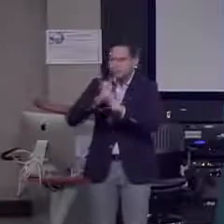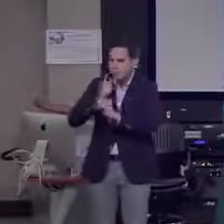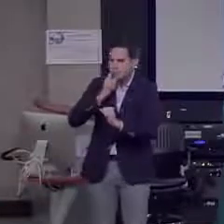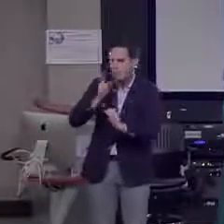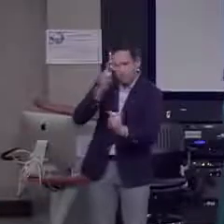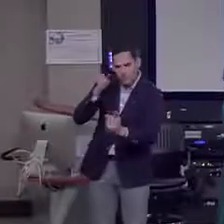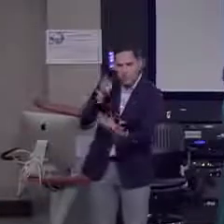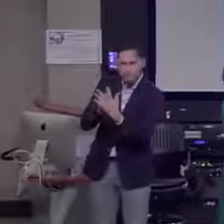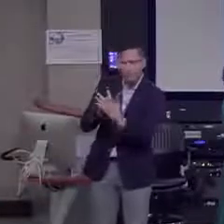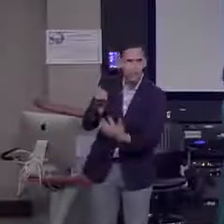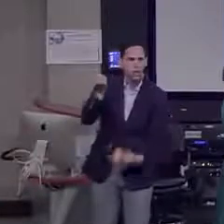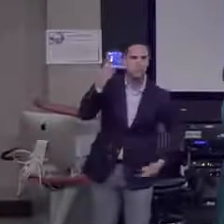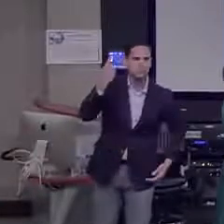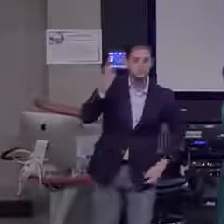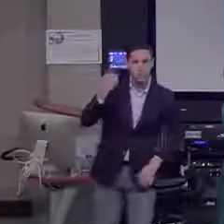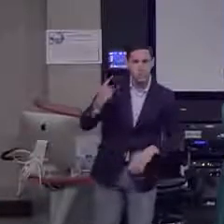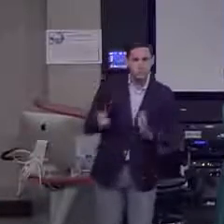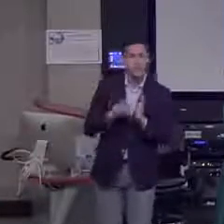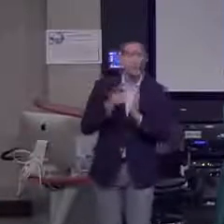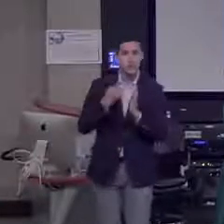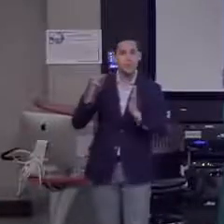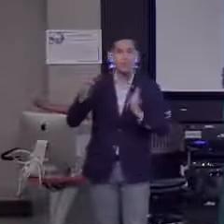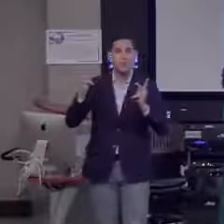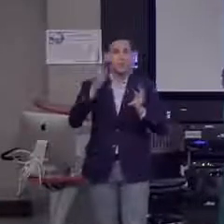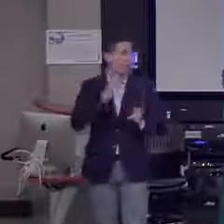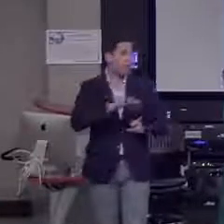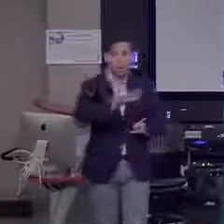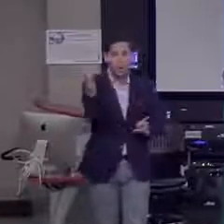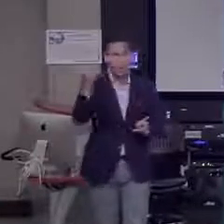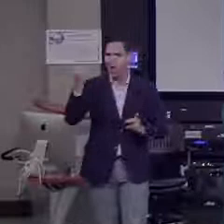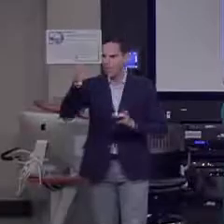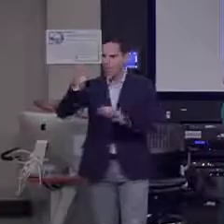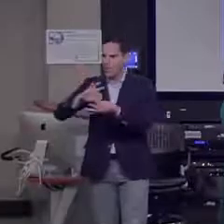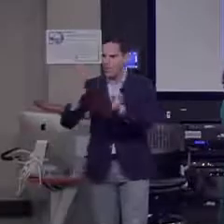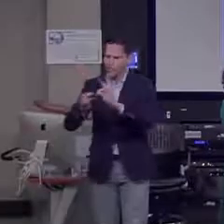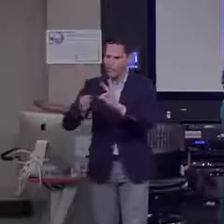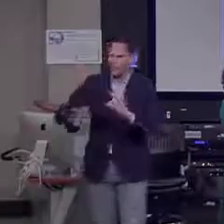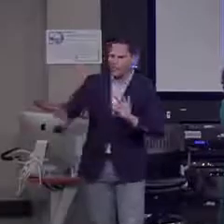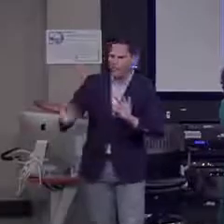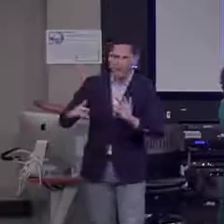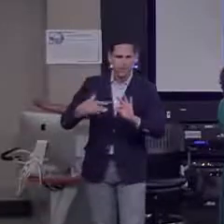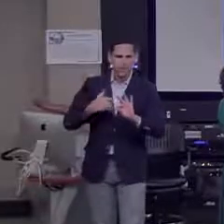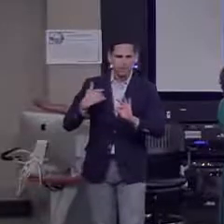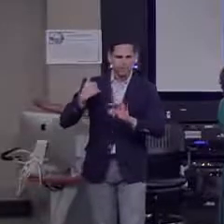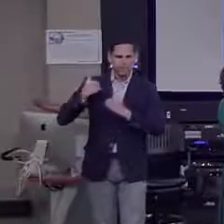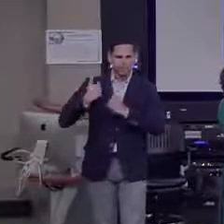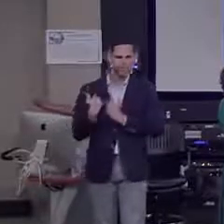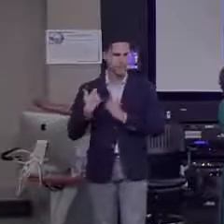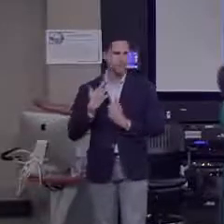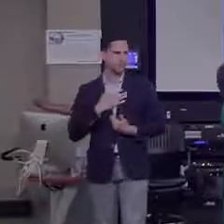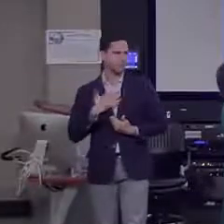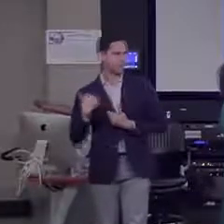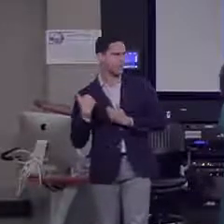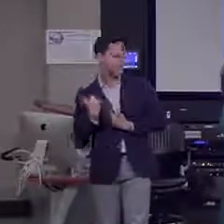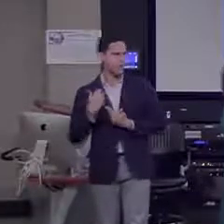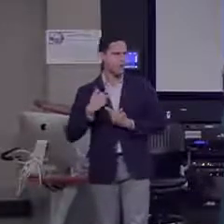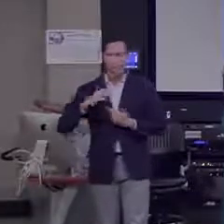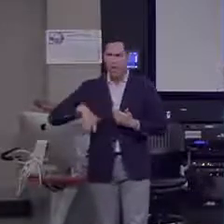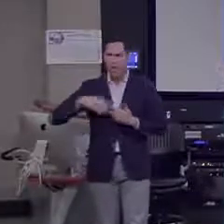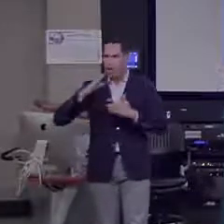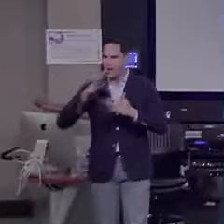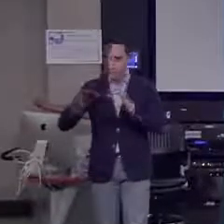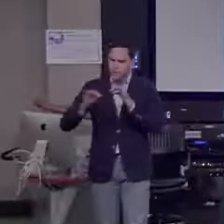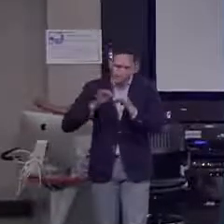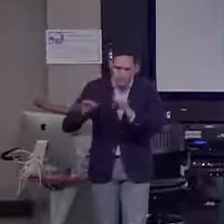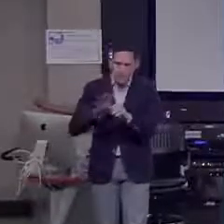sometimes that's our fault. Right. It's because we haven't done enough to make it clear. And sometimes